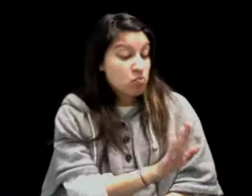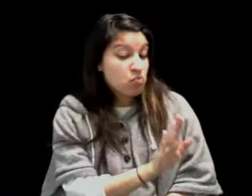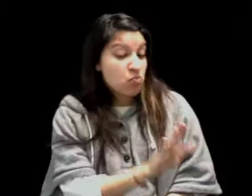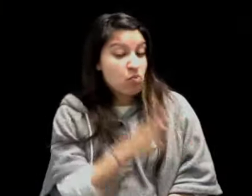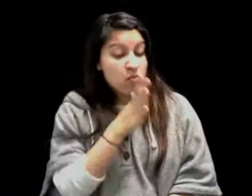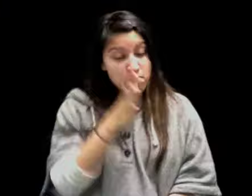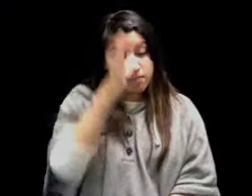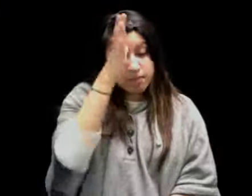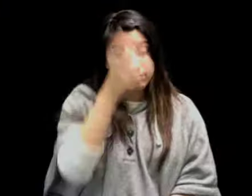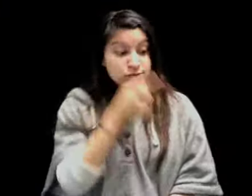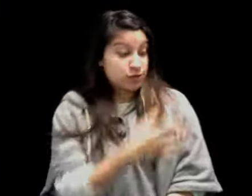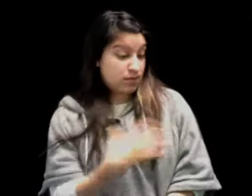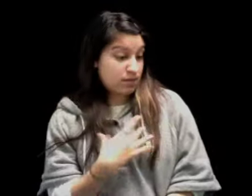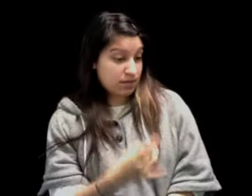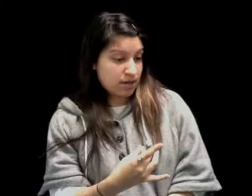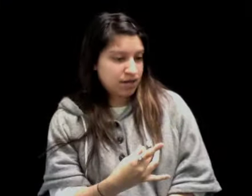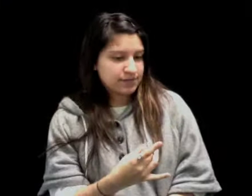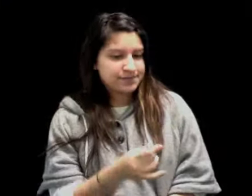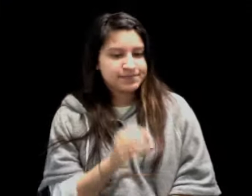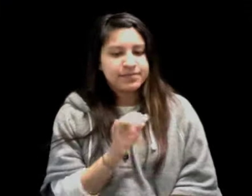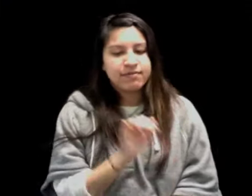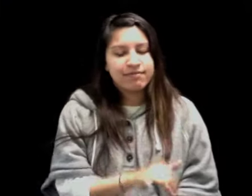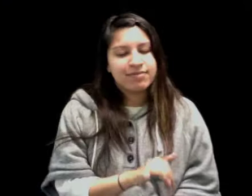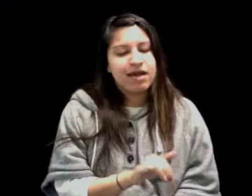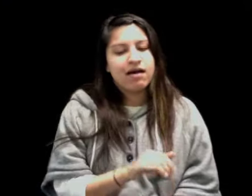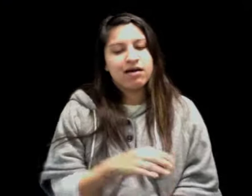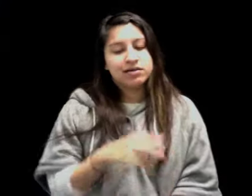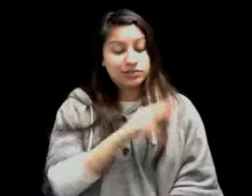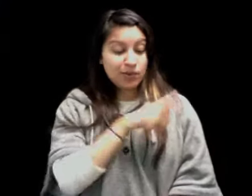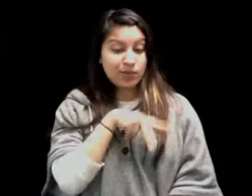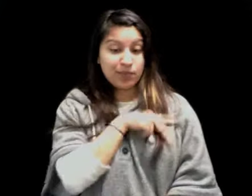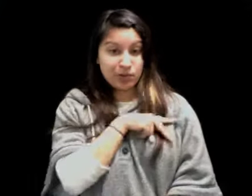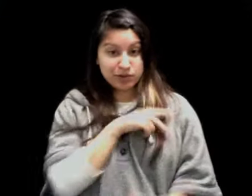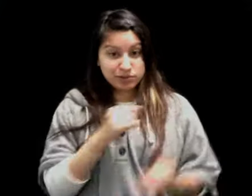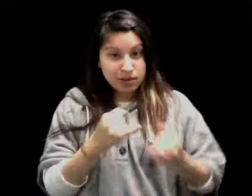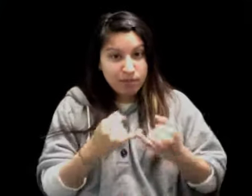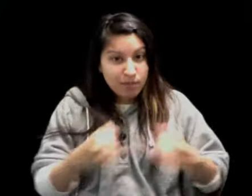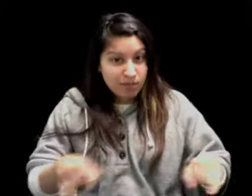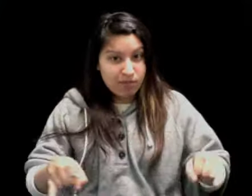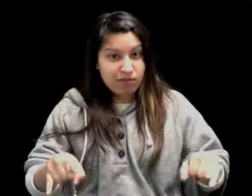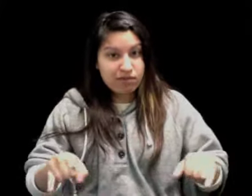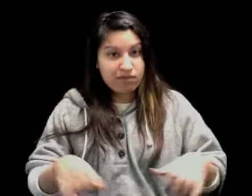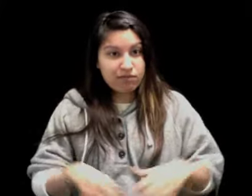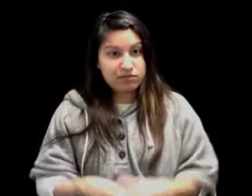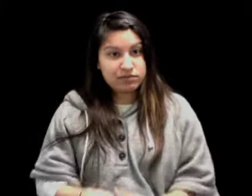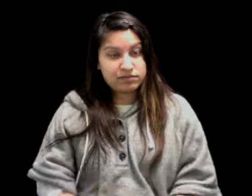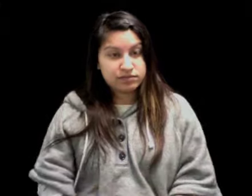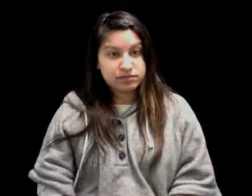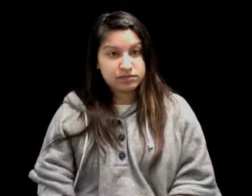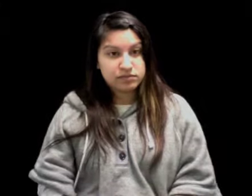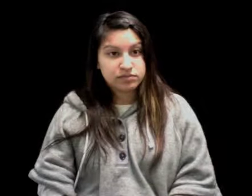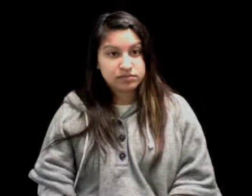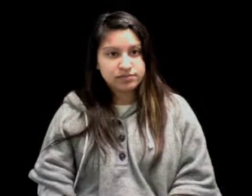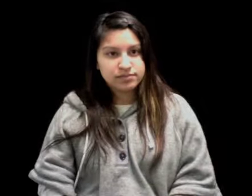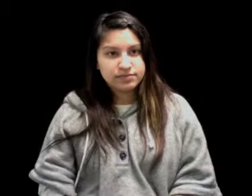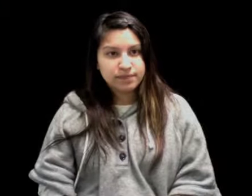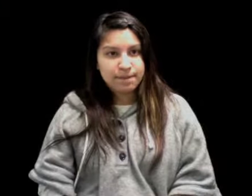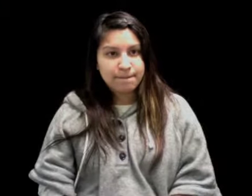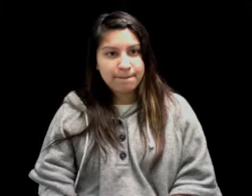We know that personal boundaries have been crossed when somebody gets too close, either with their body or with a certain question or a